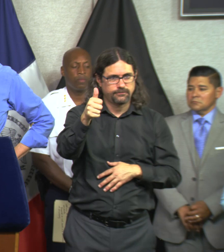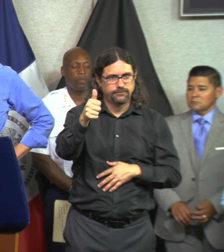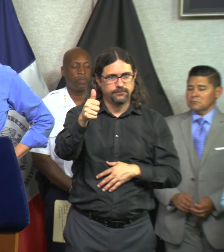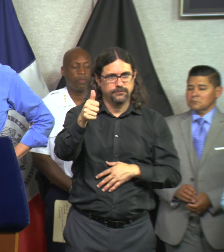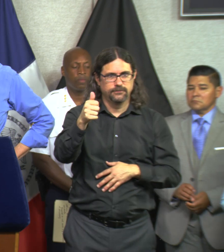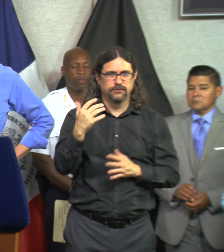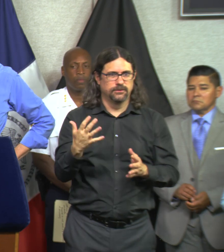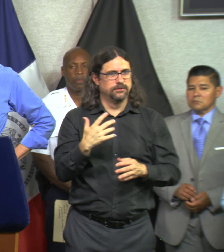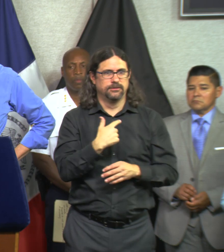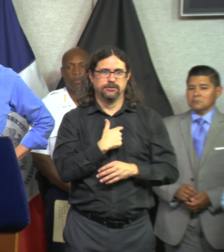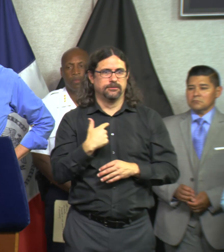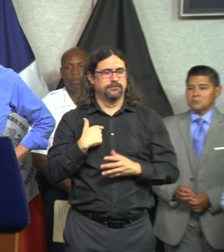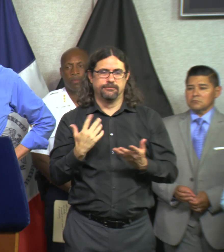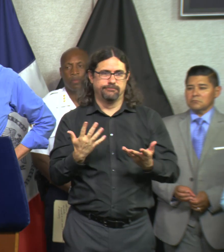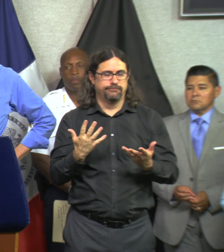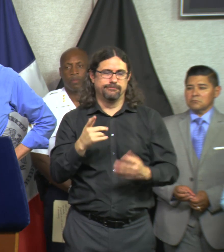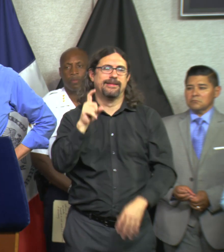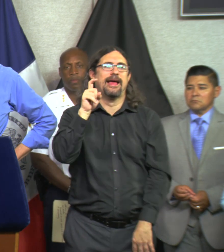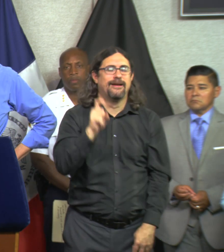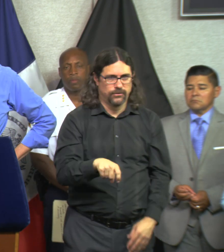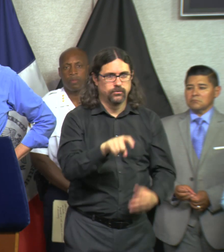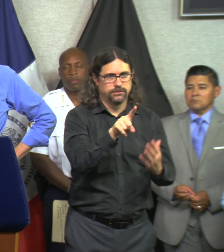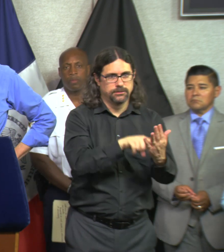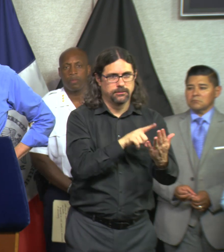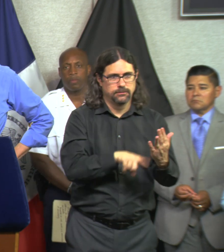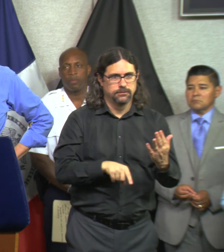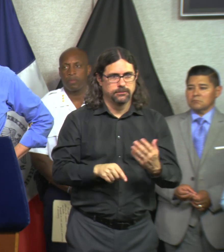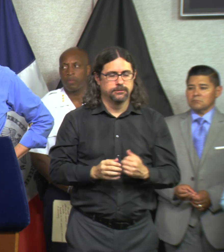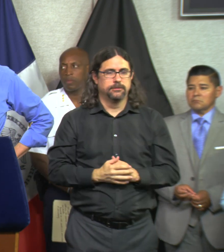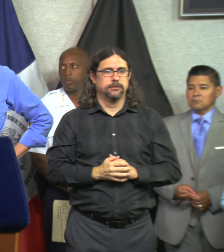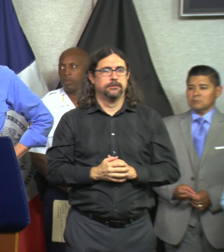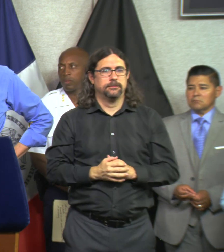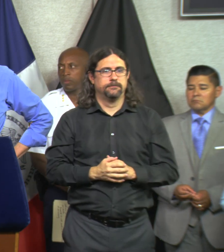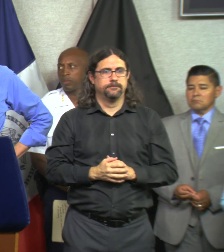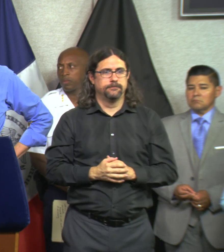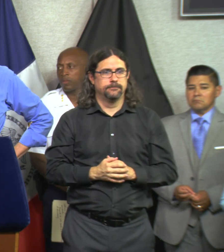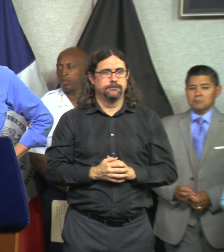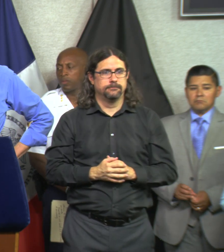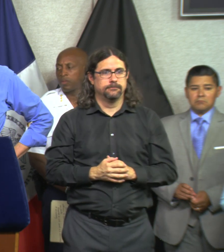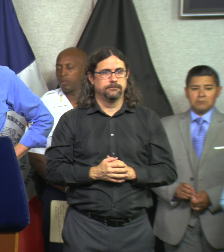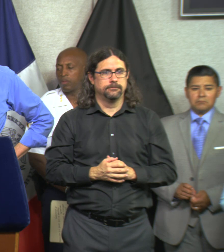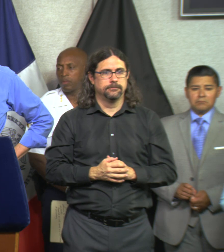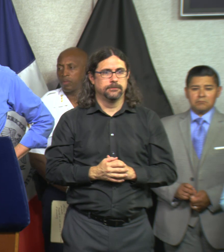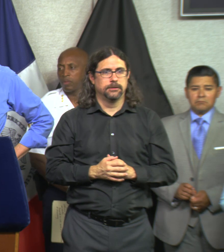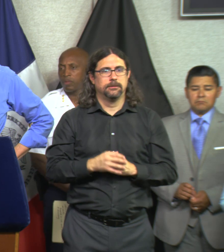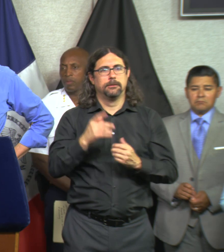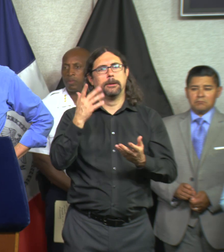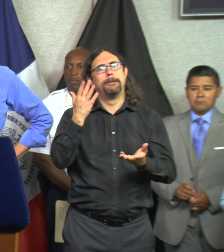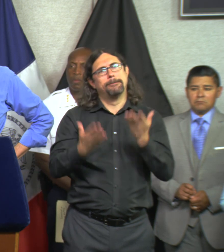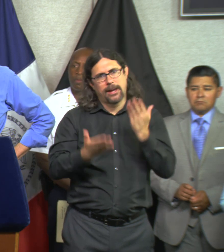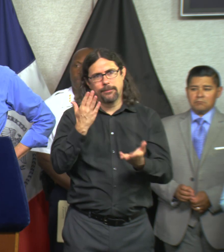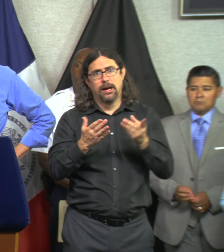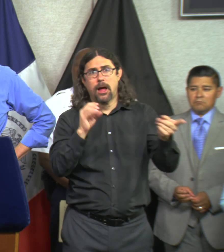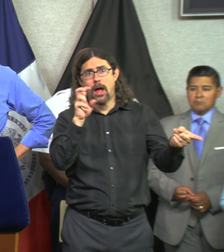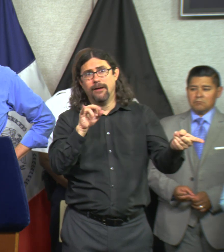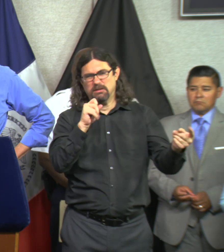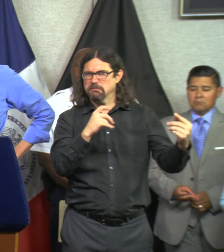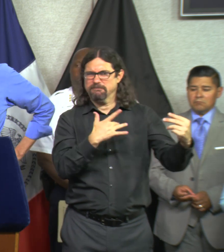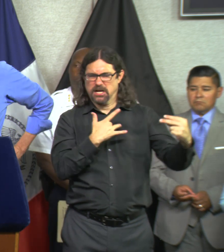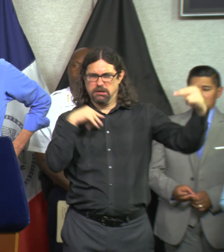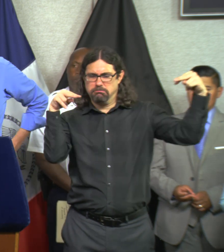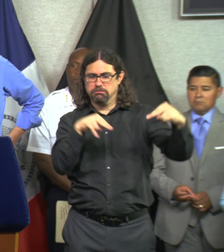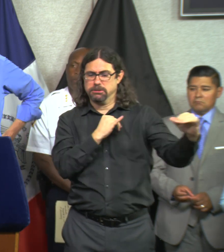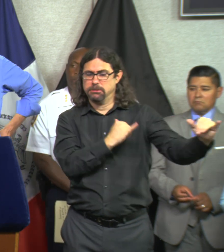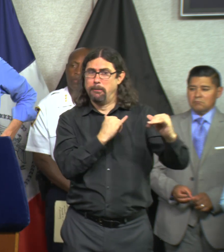needs to be canceled. So they may feel the same way, but we came to the decision that it was not appropriate for this to go on.